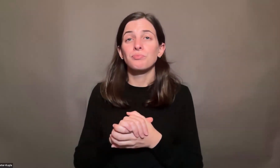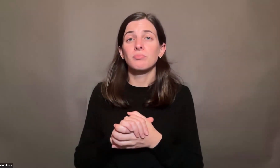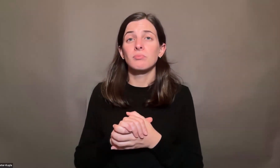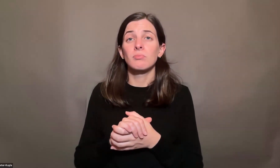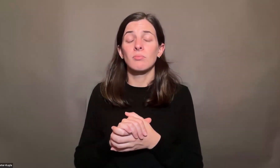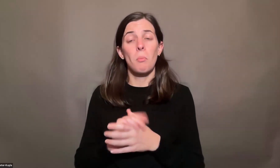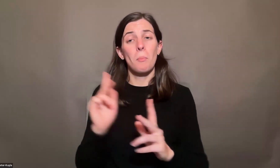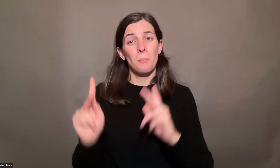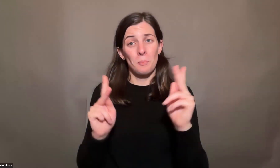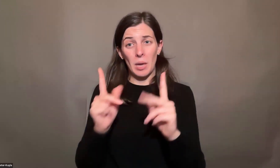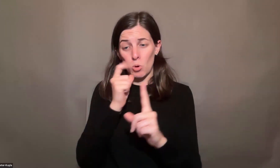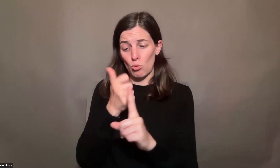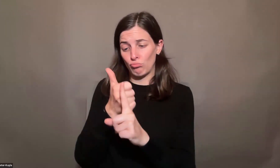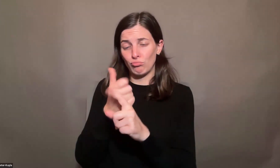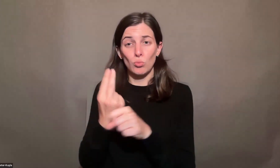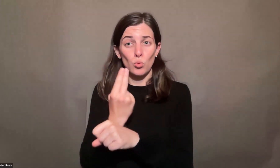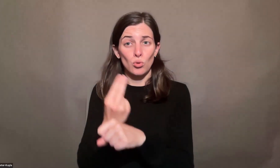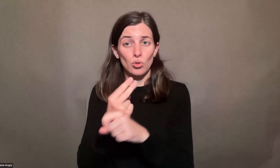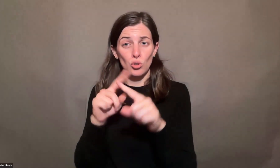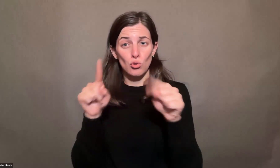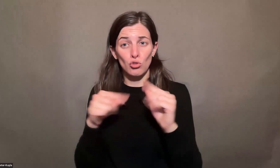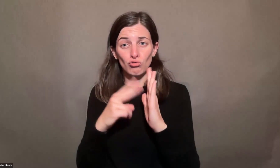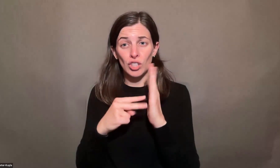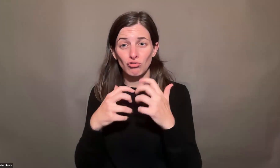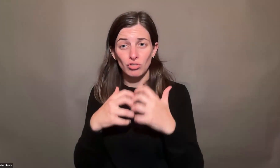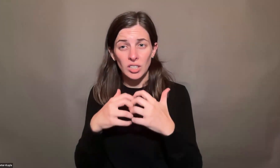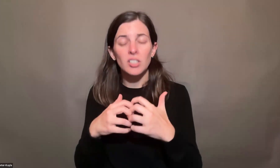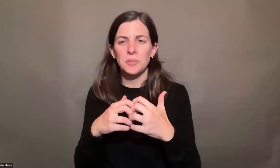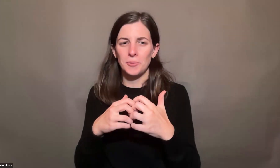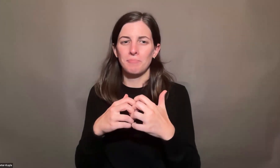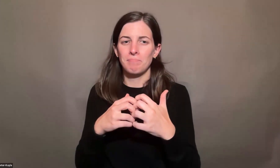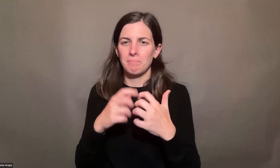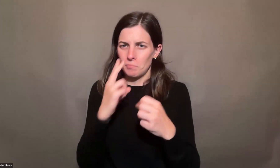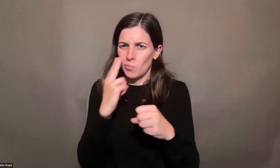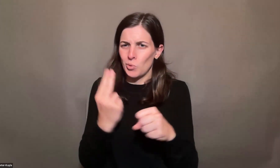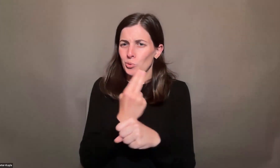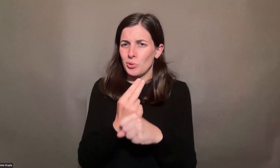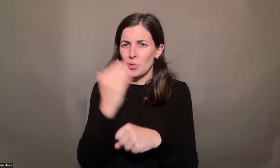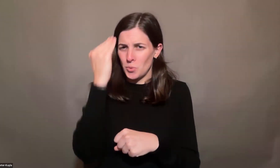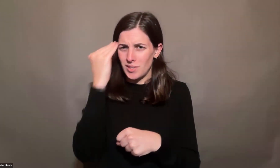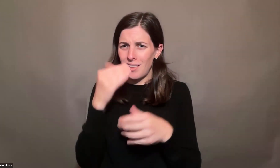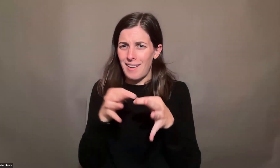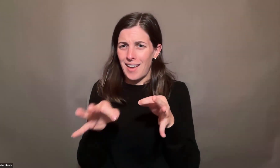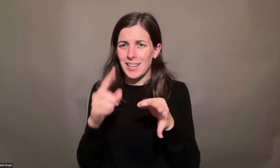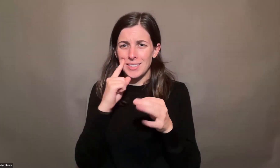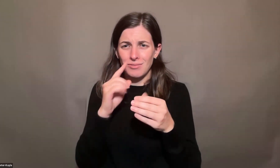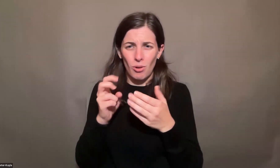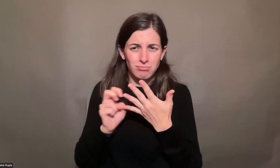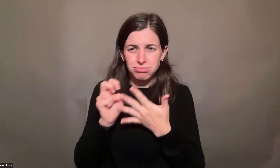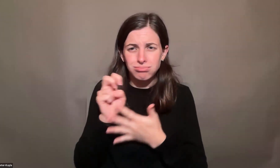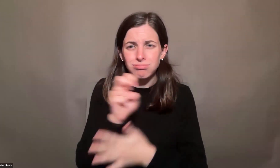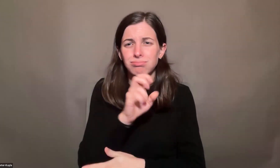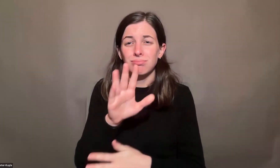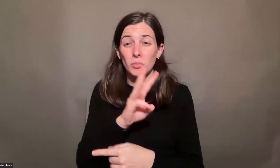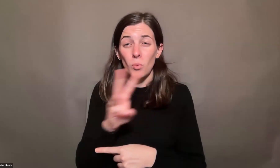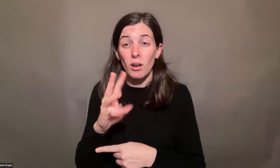document. In fact, it's probably more than likely that they will. Because this means they can select any part of the document that they want to read more about and go